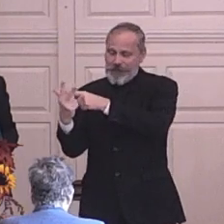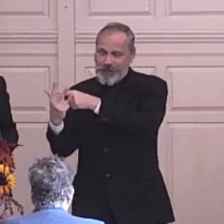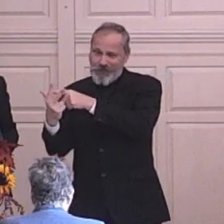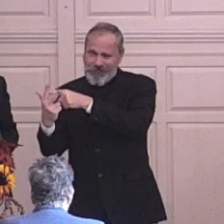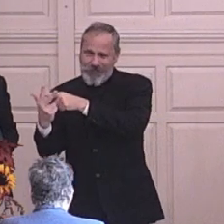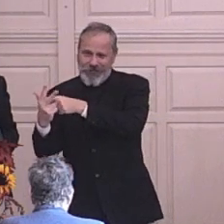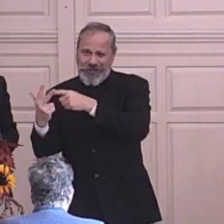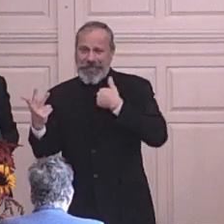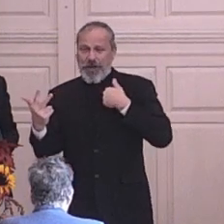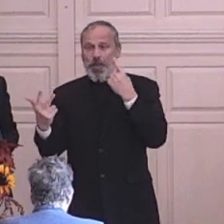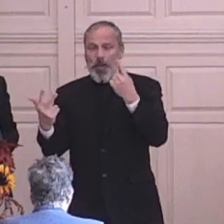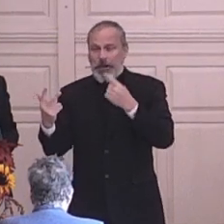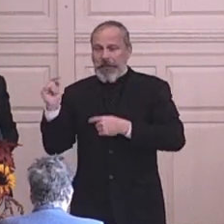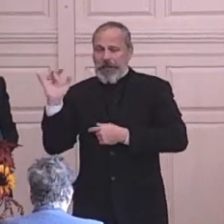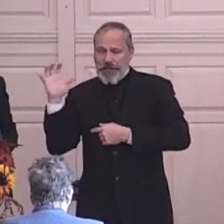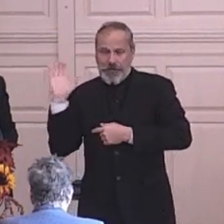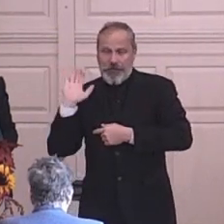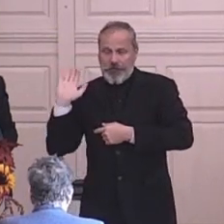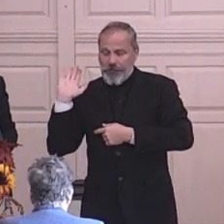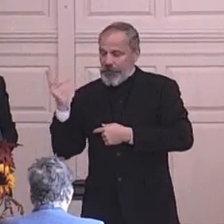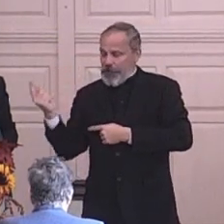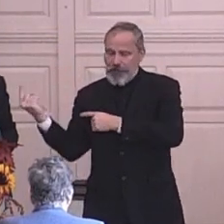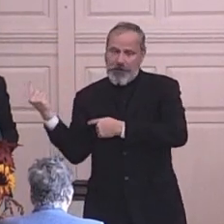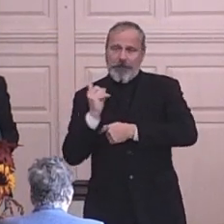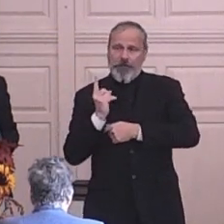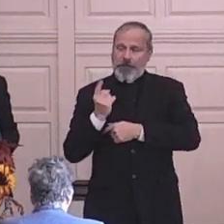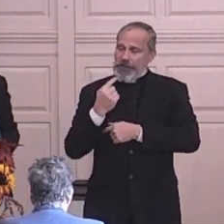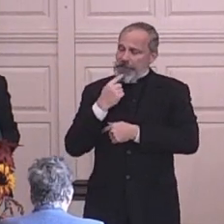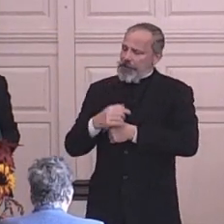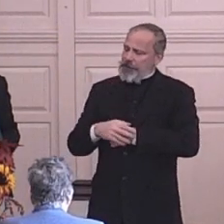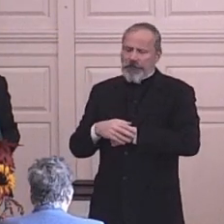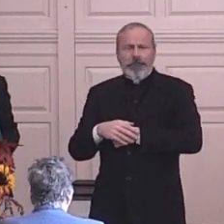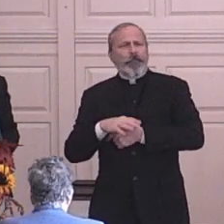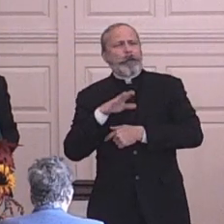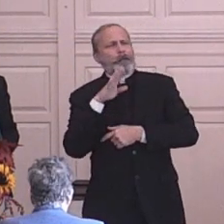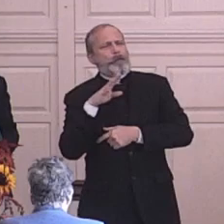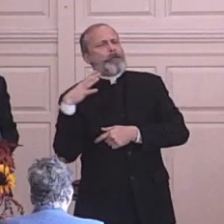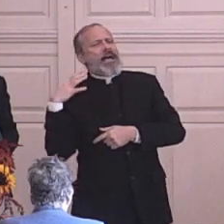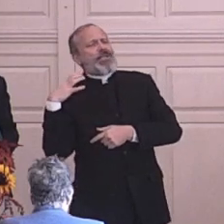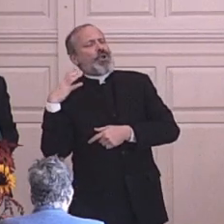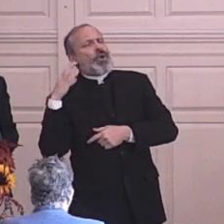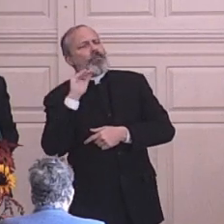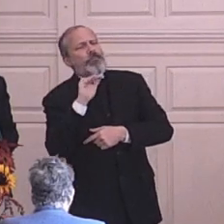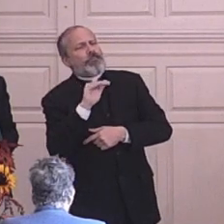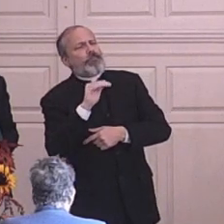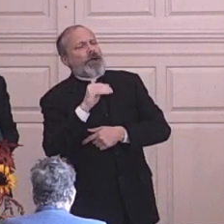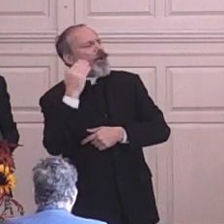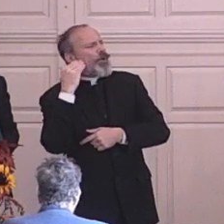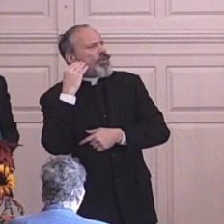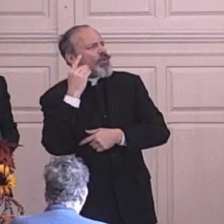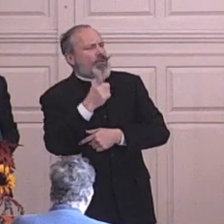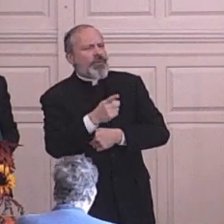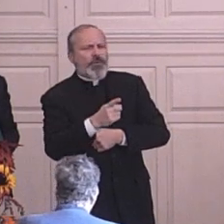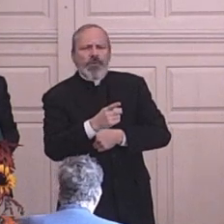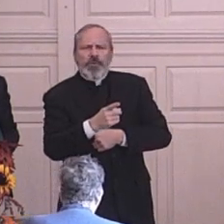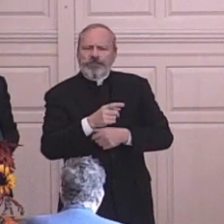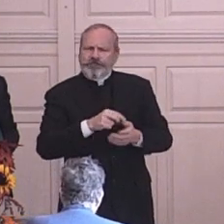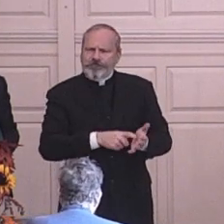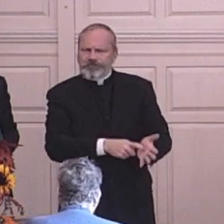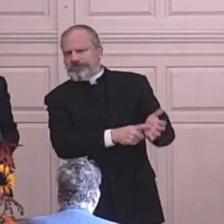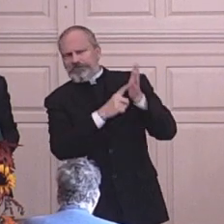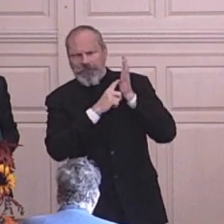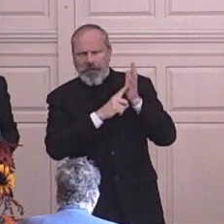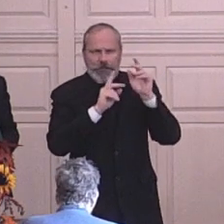received the 1 talent came forward and said, "Master, I knew you were a